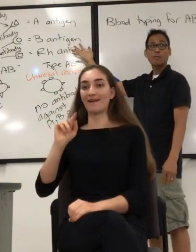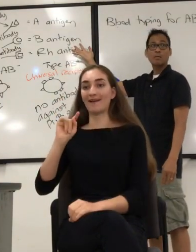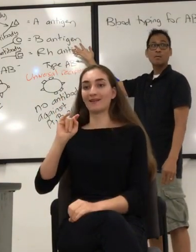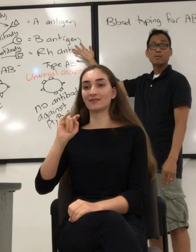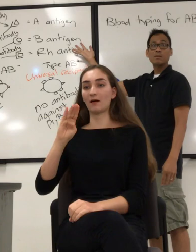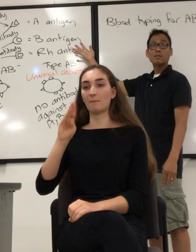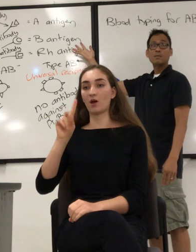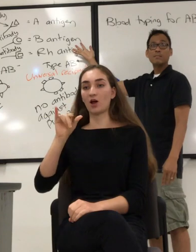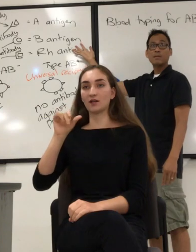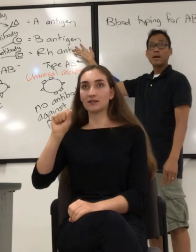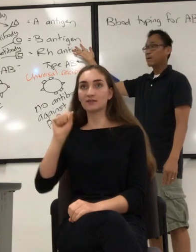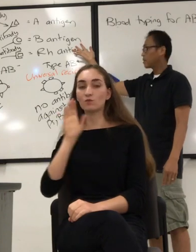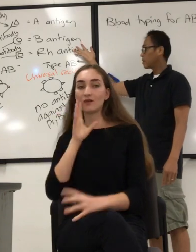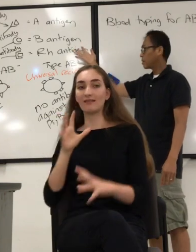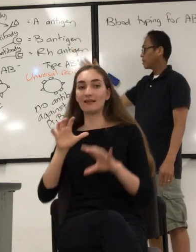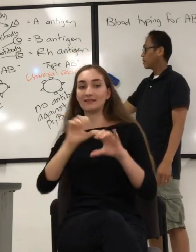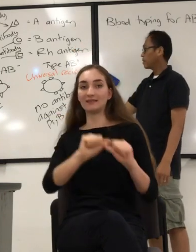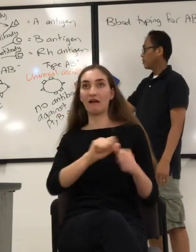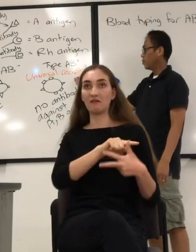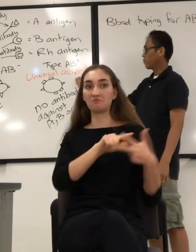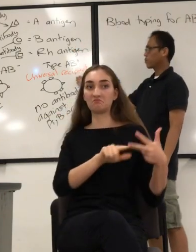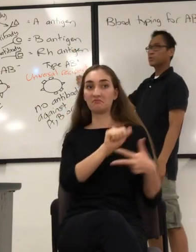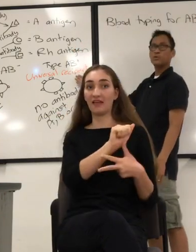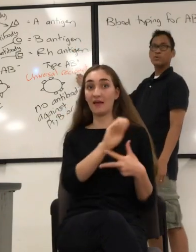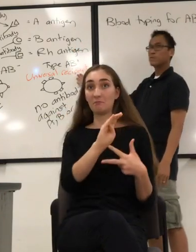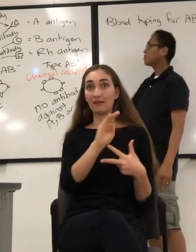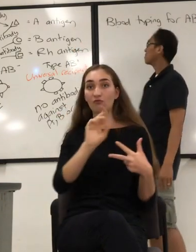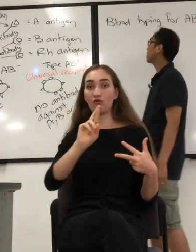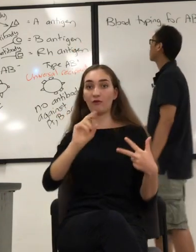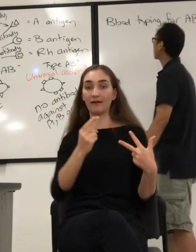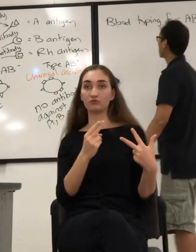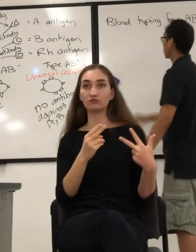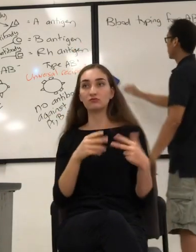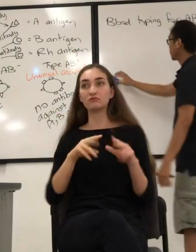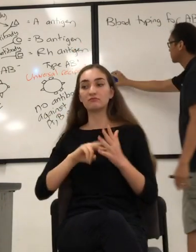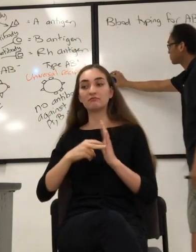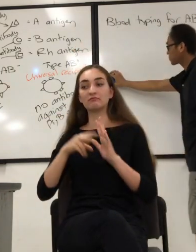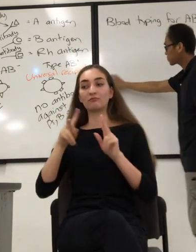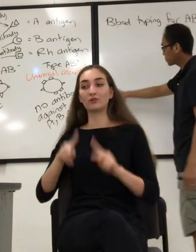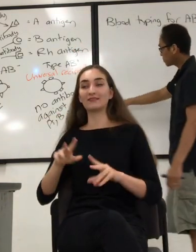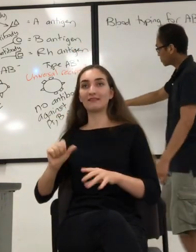about. Okay? Universal.